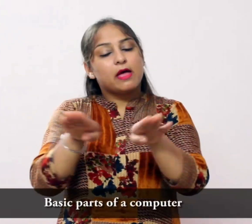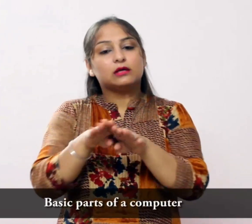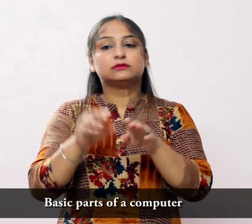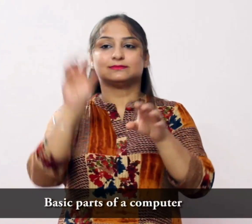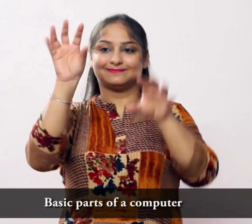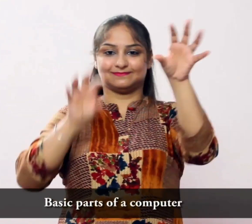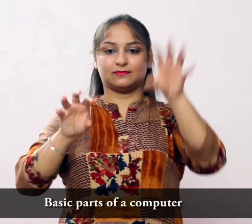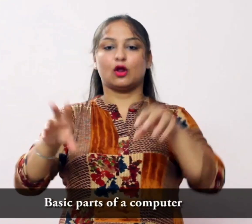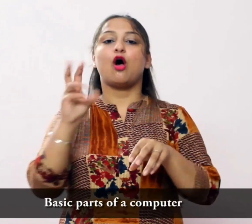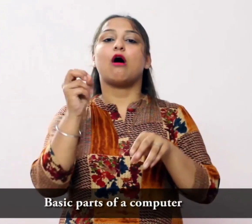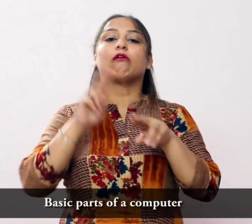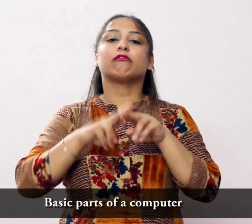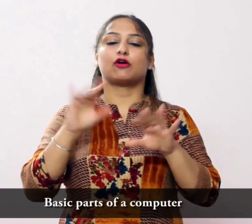Basic parts of a computer.